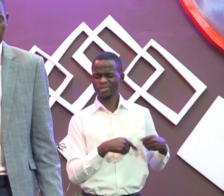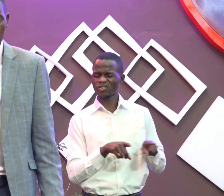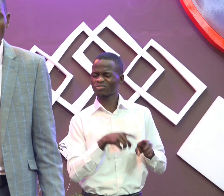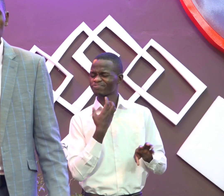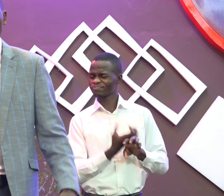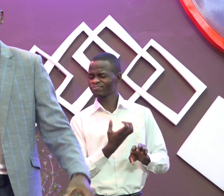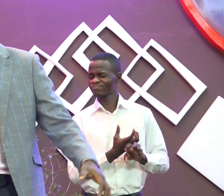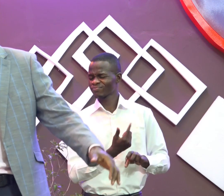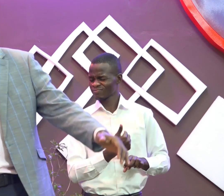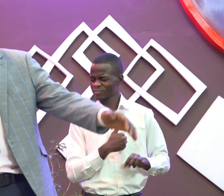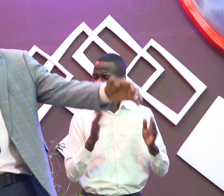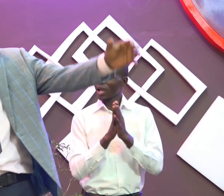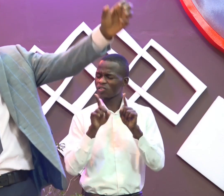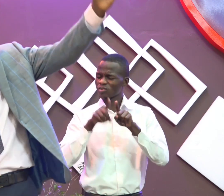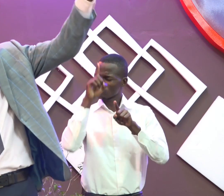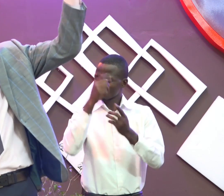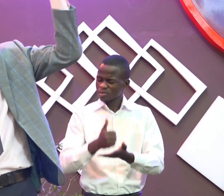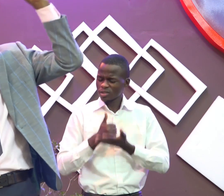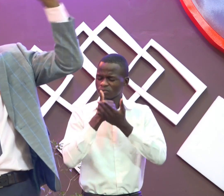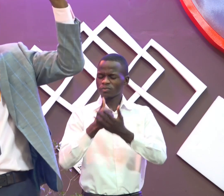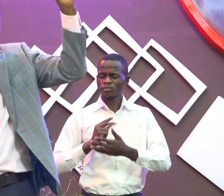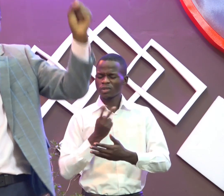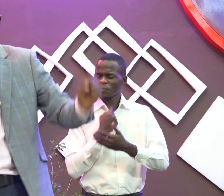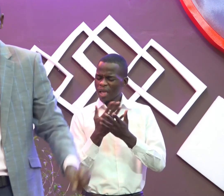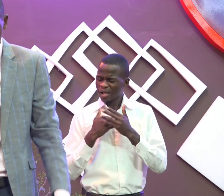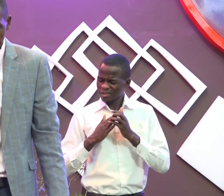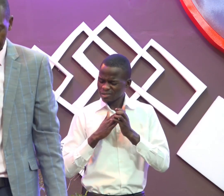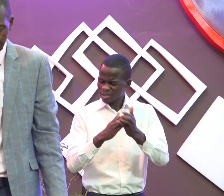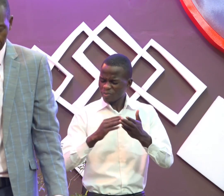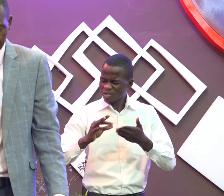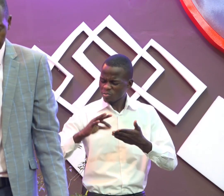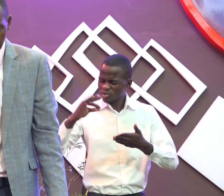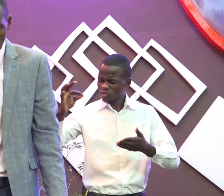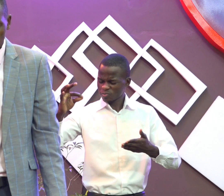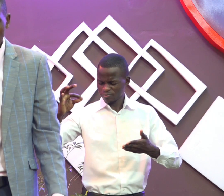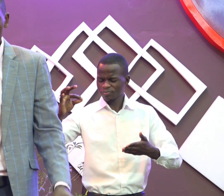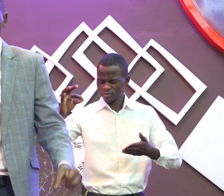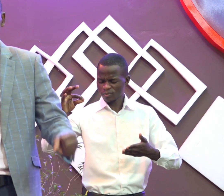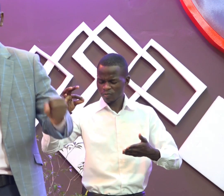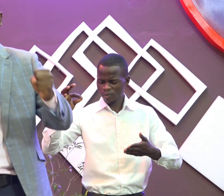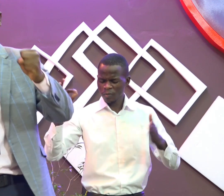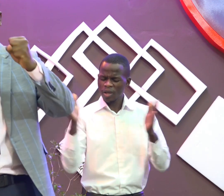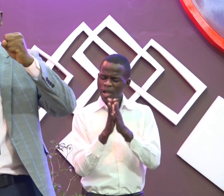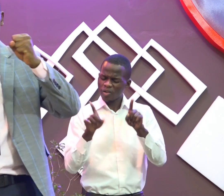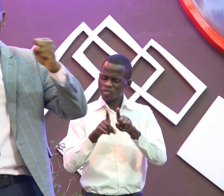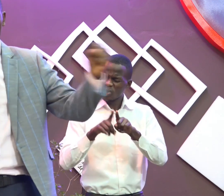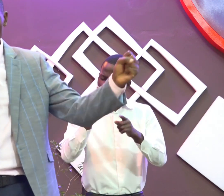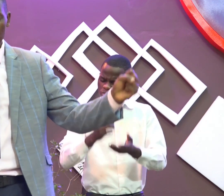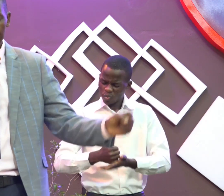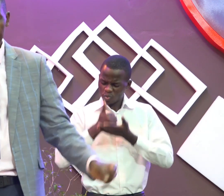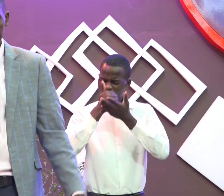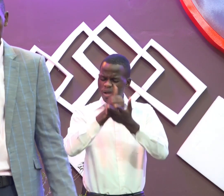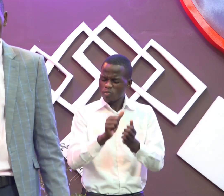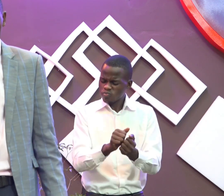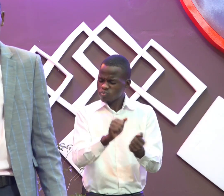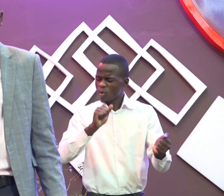hardened hearts. Otuyambe okubeera nga tukulembeza eky'omwoyo. Help us to esteem the spiritual. Otuyambe okutubikkulira ebintu eby'omwoyo.